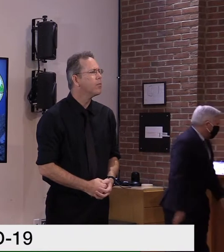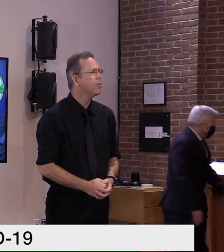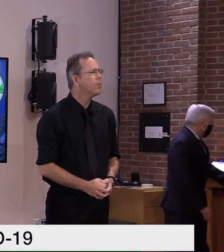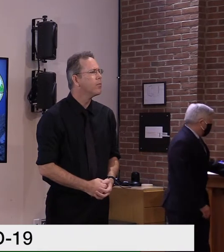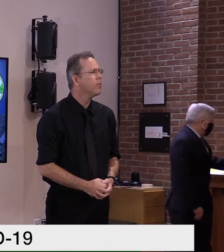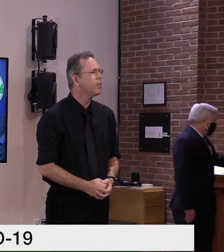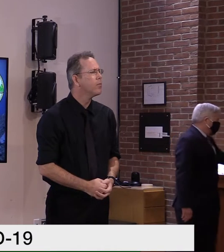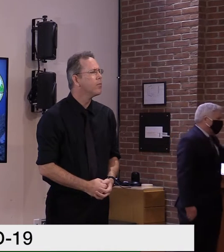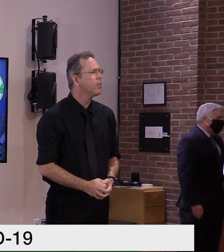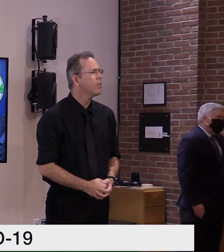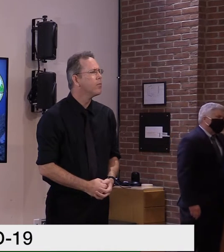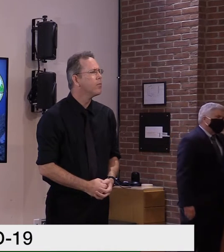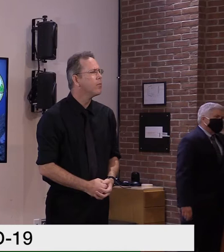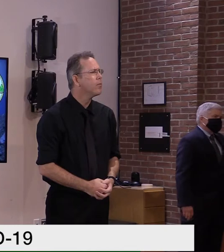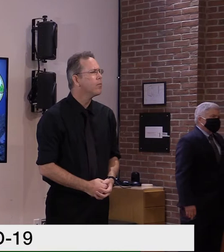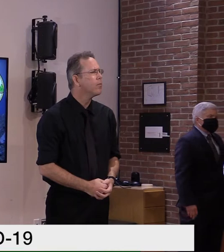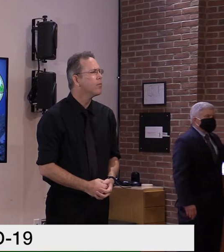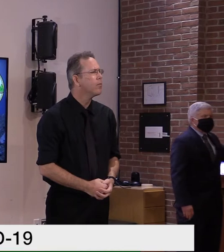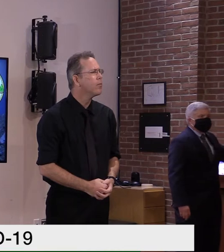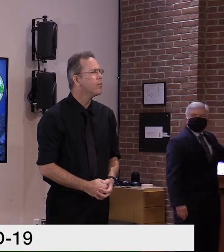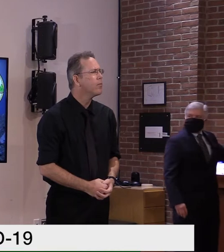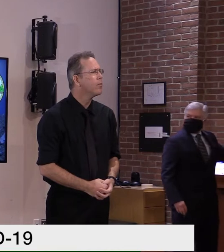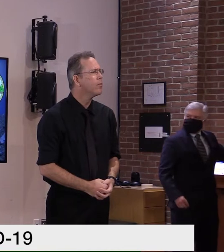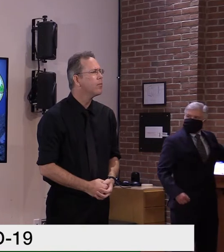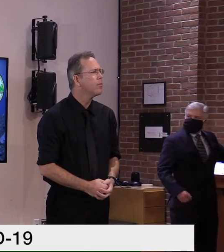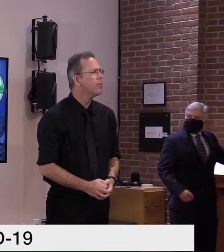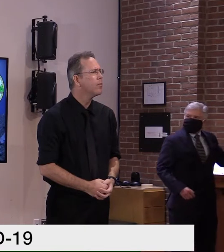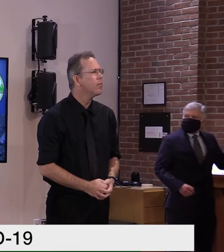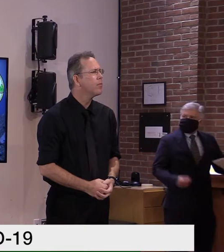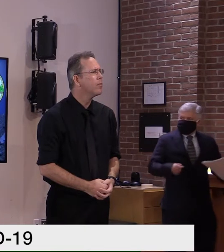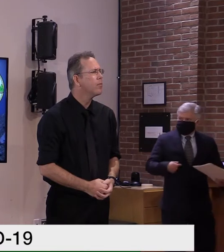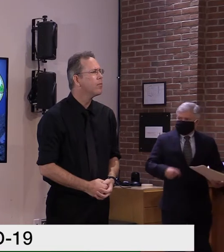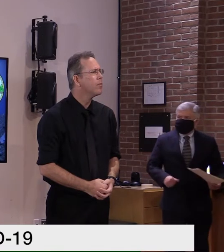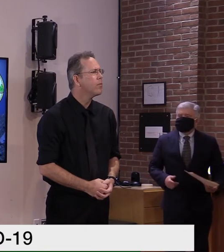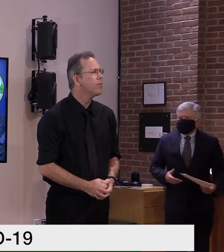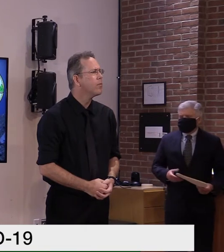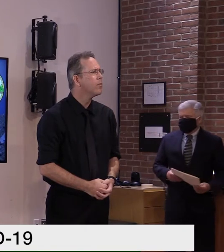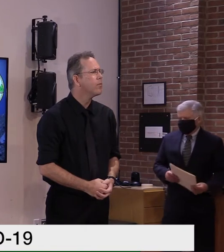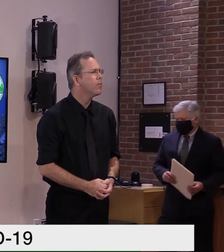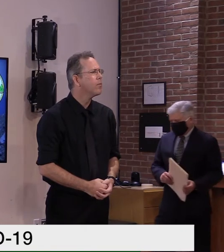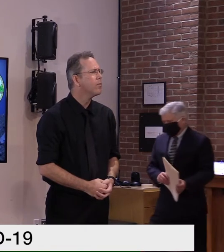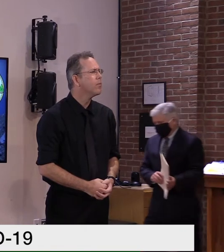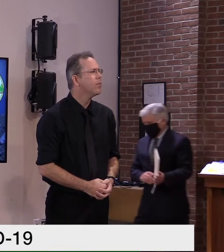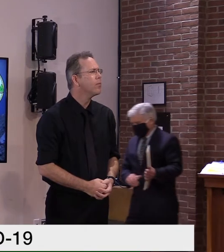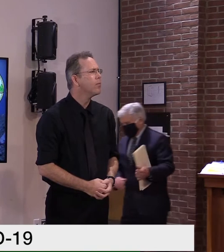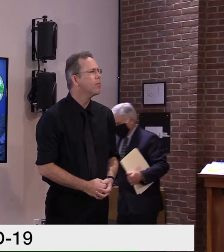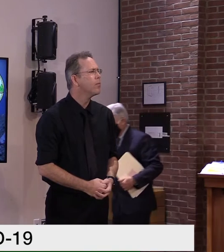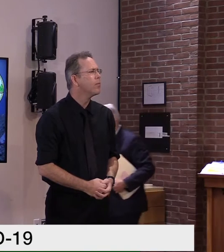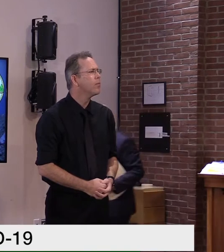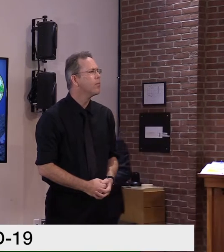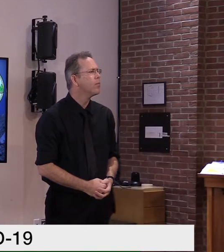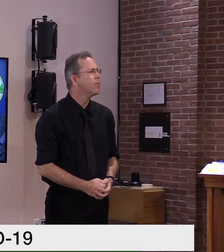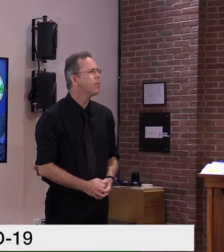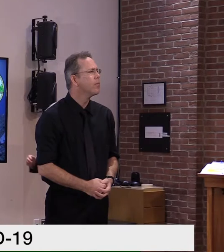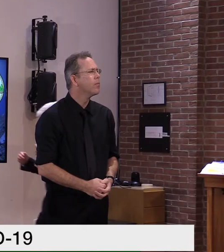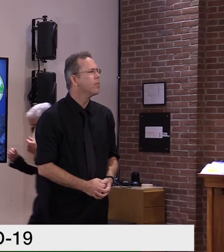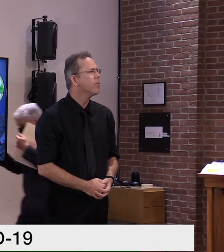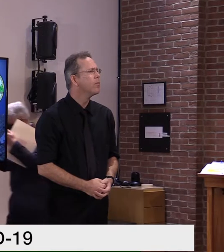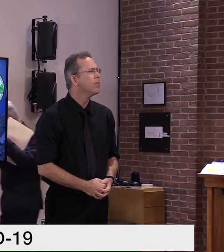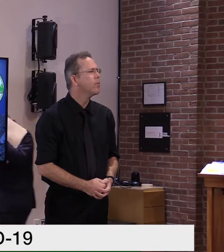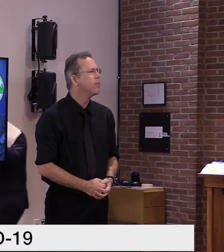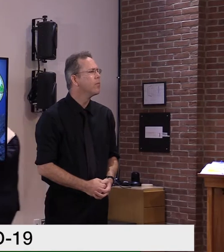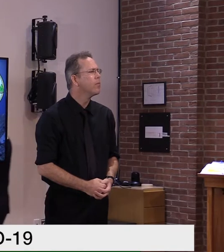Rehab, where some folks were taken to a nearby hospital to be away from that ongoing outbreak. Is that something that's being considered in any of